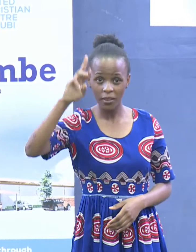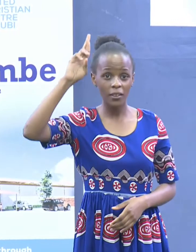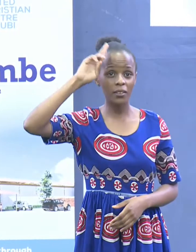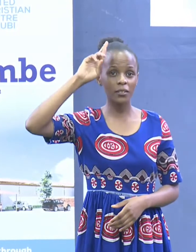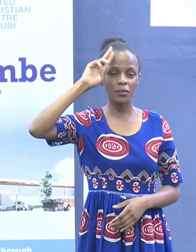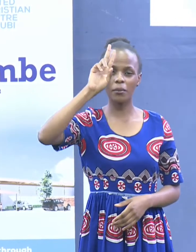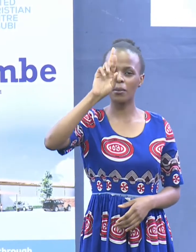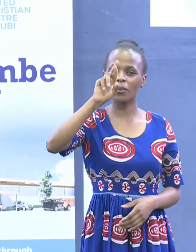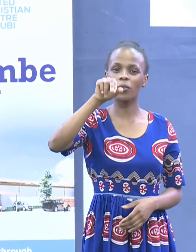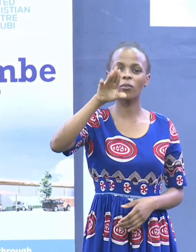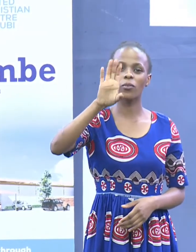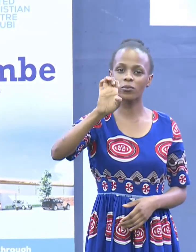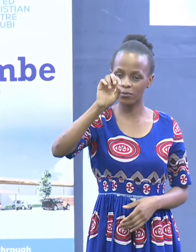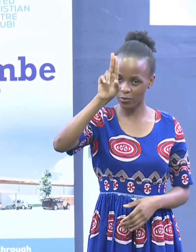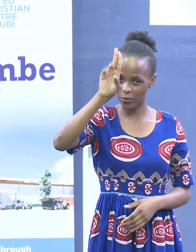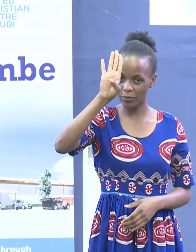Reuben,